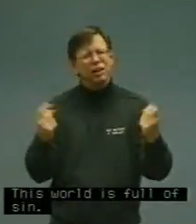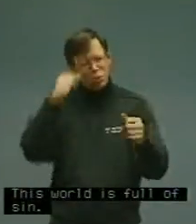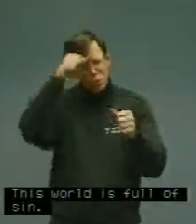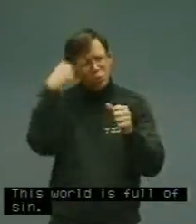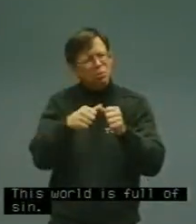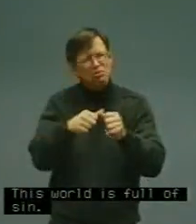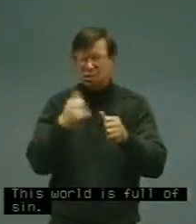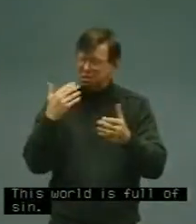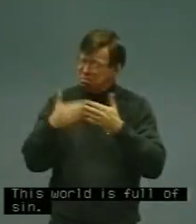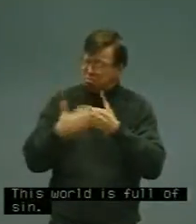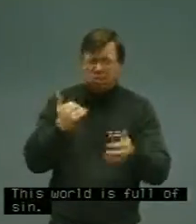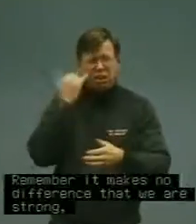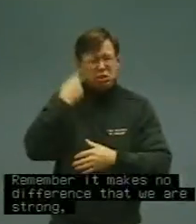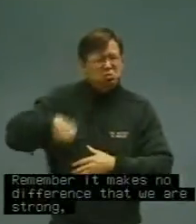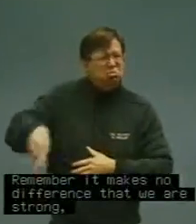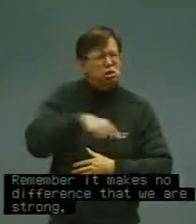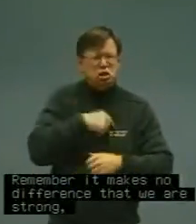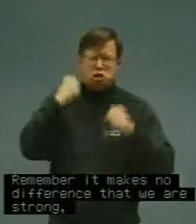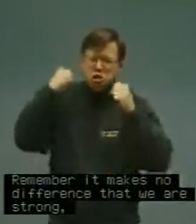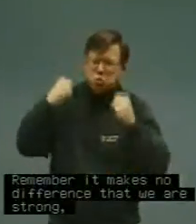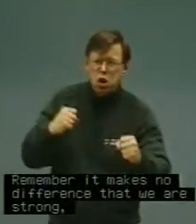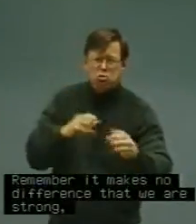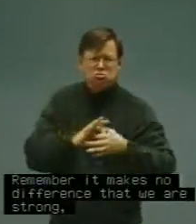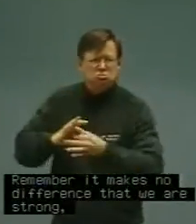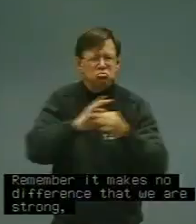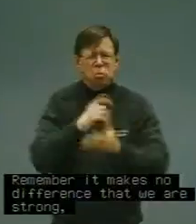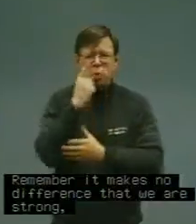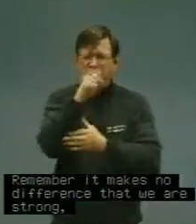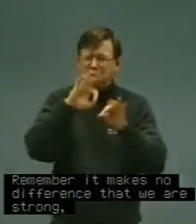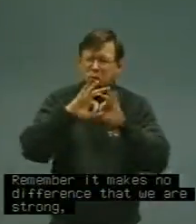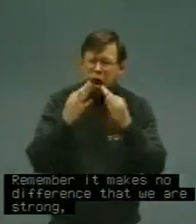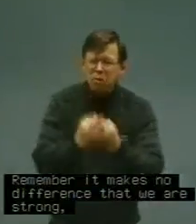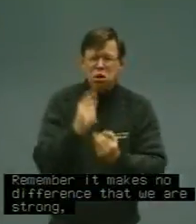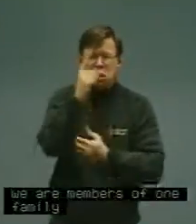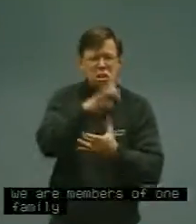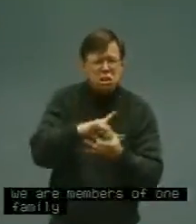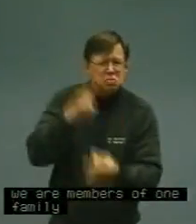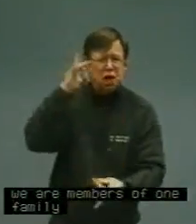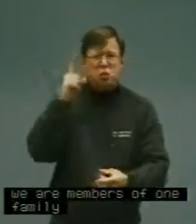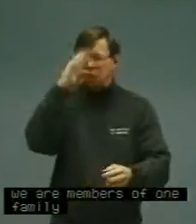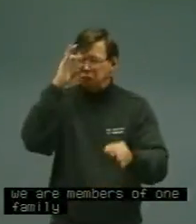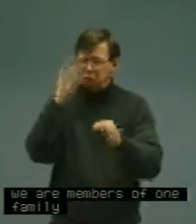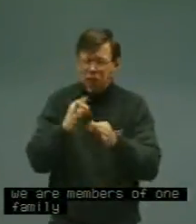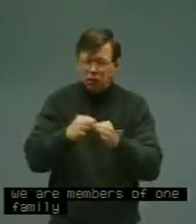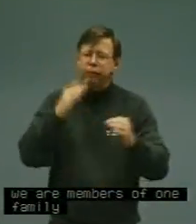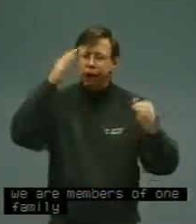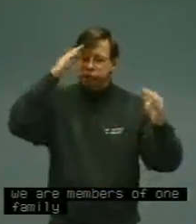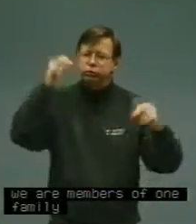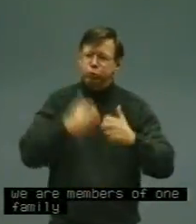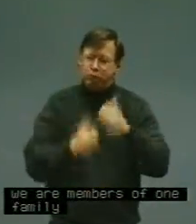them. This world is full of sin. Remember, it makes no difference that we are strong. We are members of